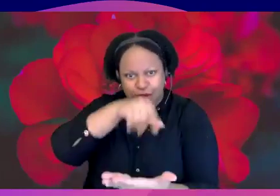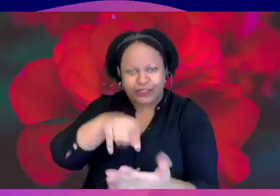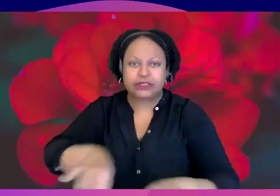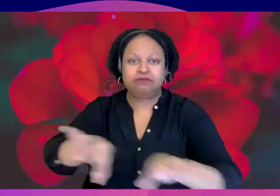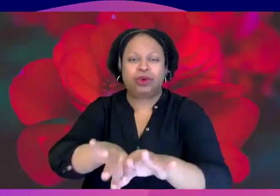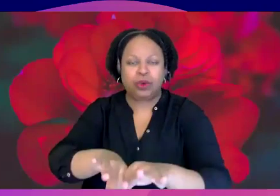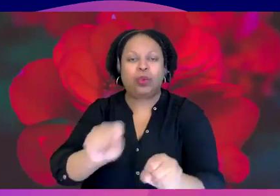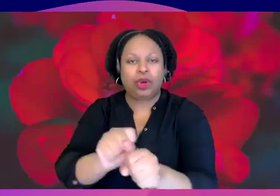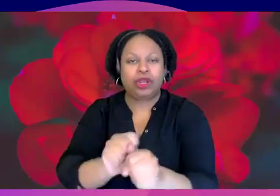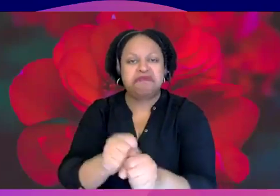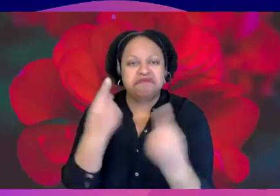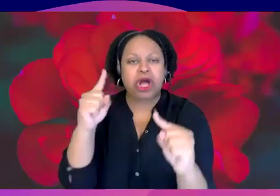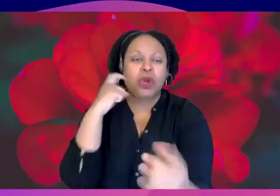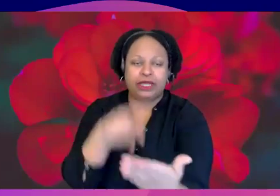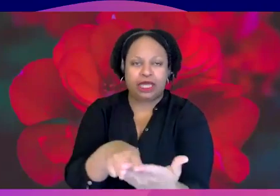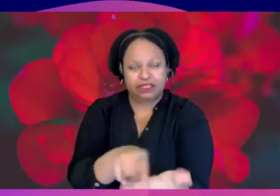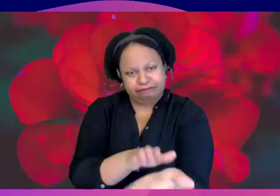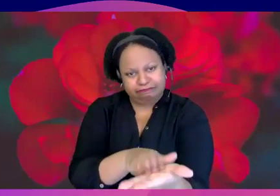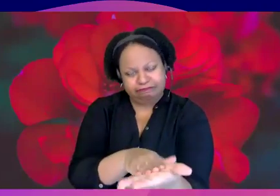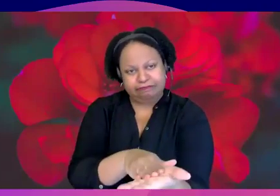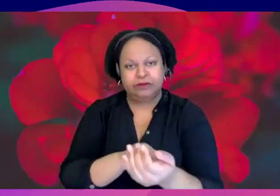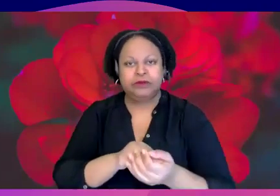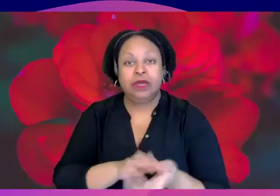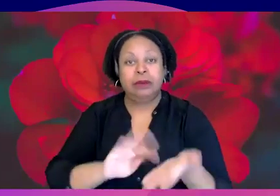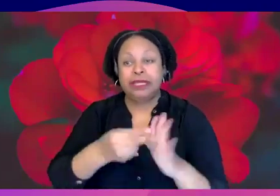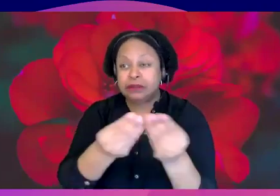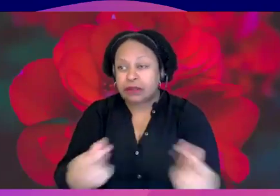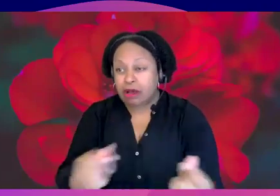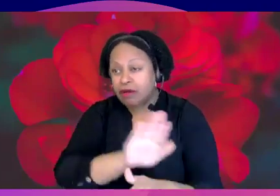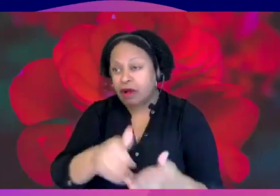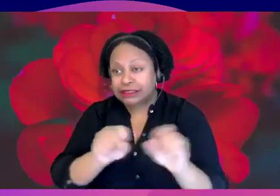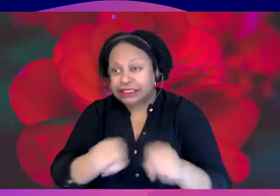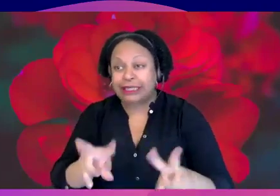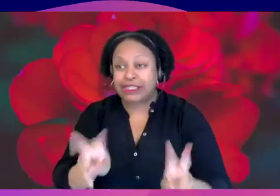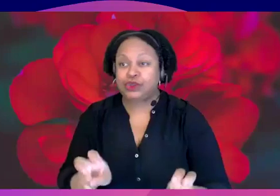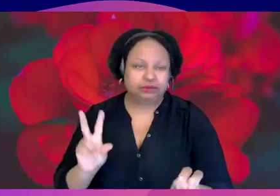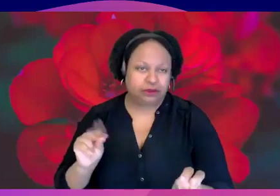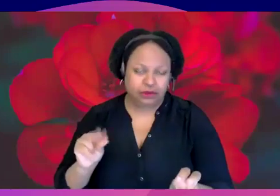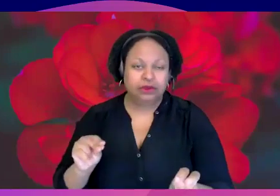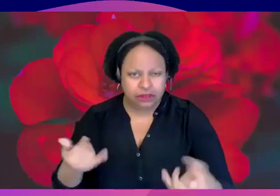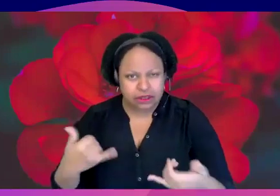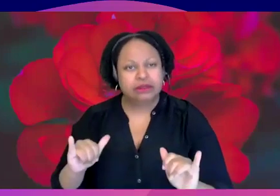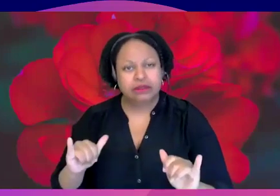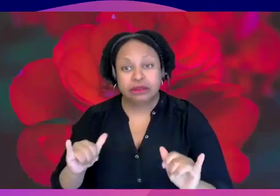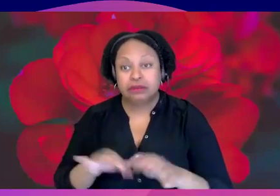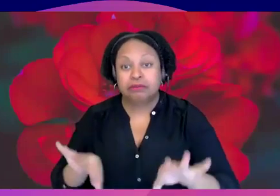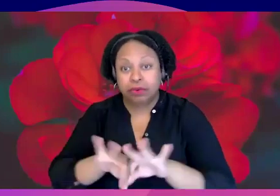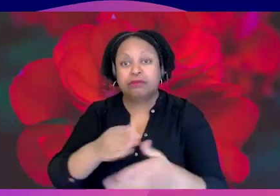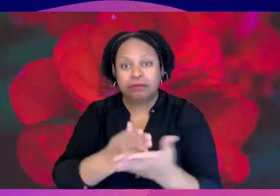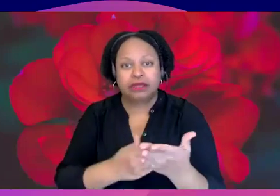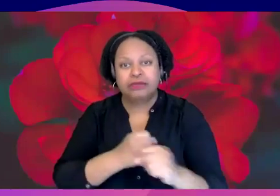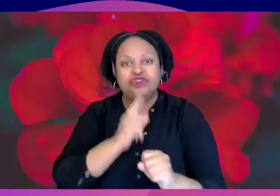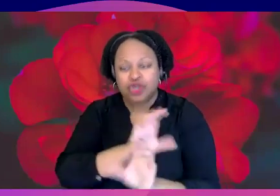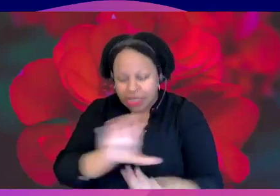are recognizing it. While it isn't going to solve all the systemic issues, it is an important aspect of building